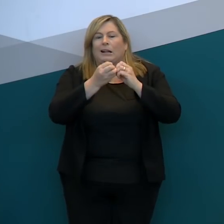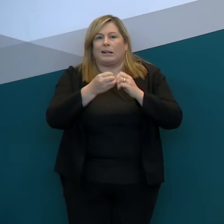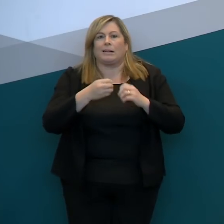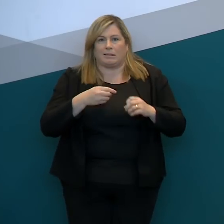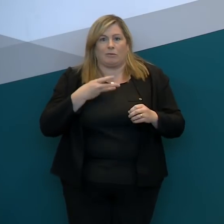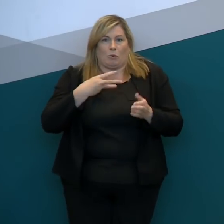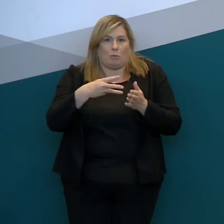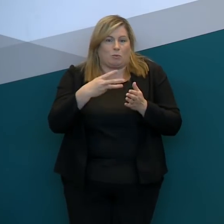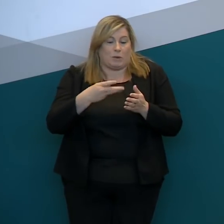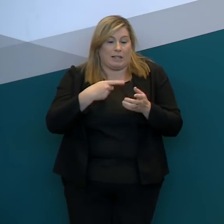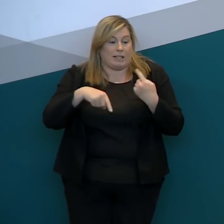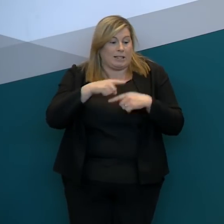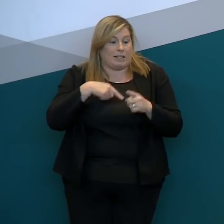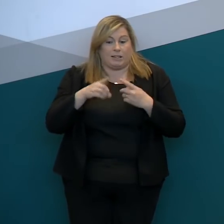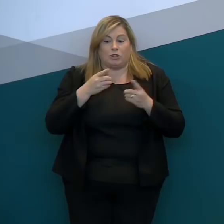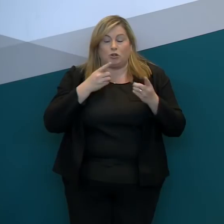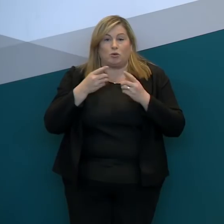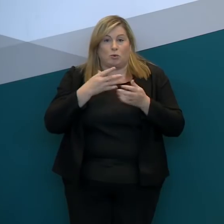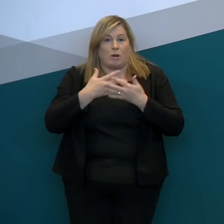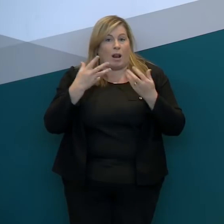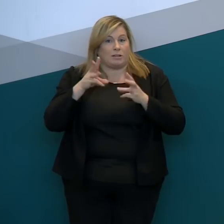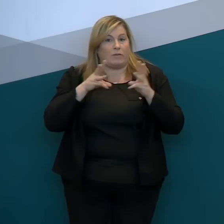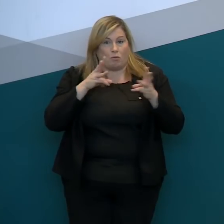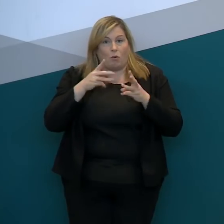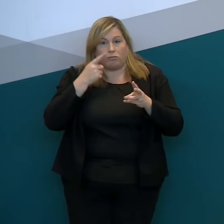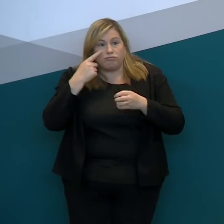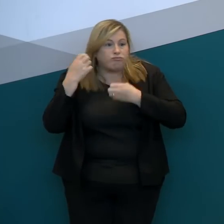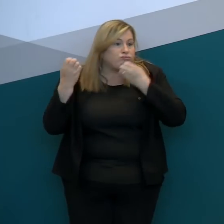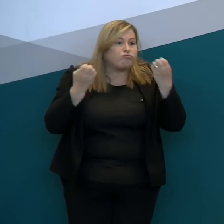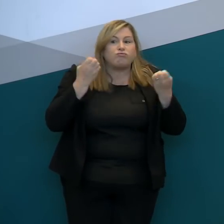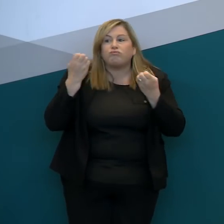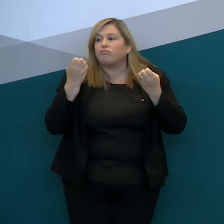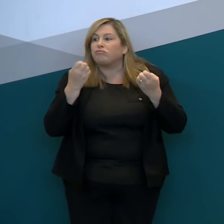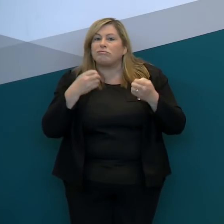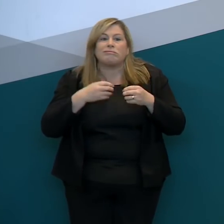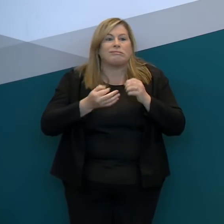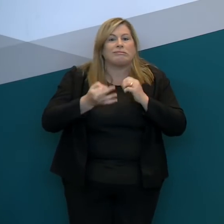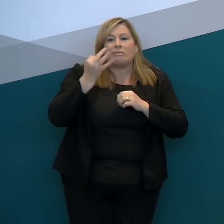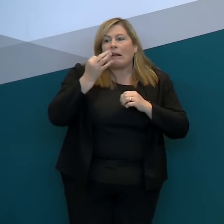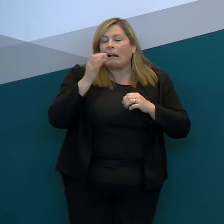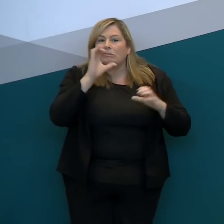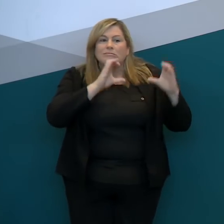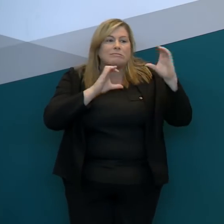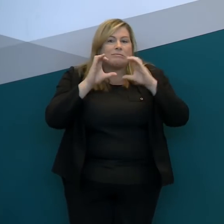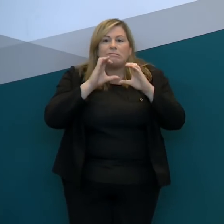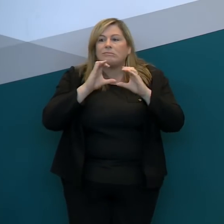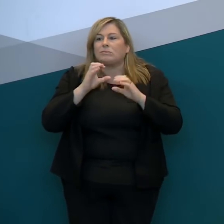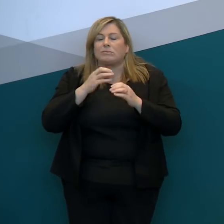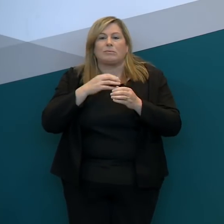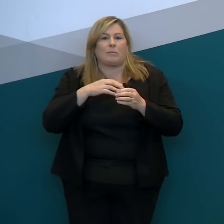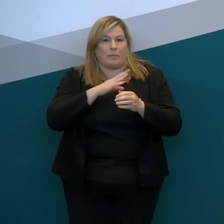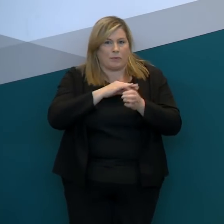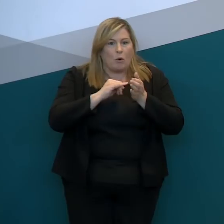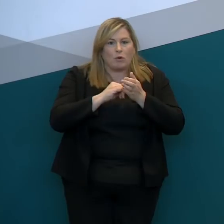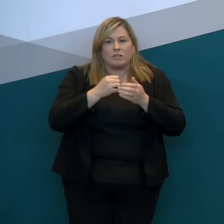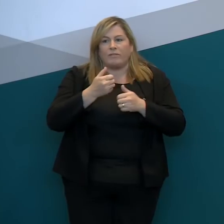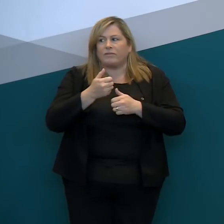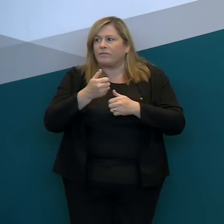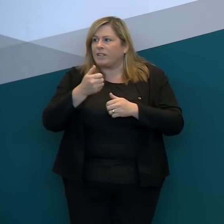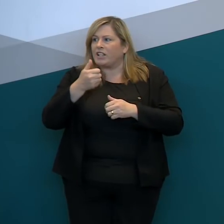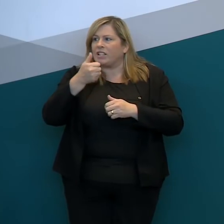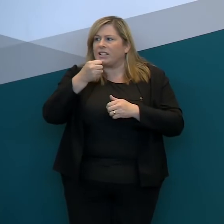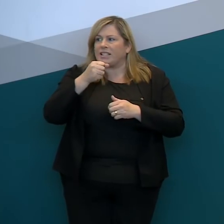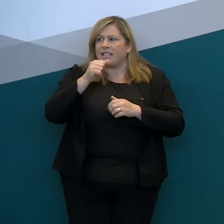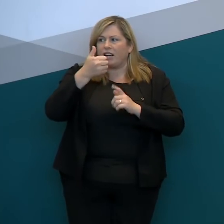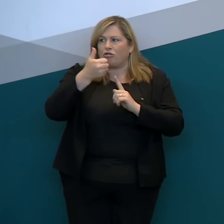we've been doing the work to try to work out, if you like, the organisation of seroprevalence studies,